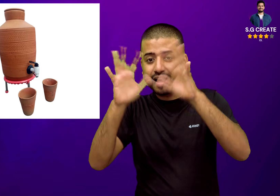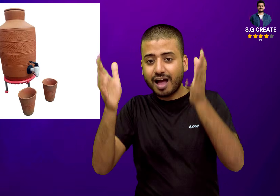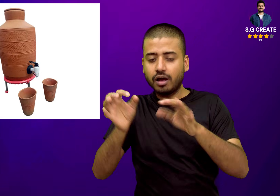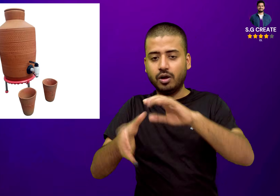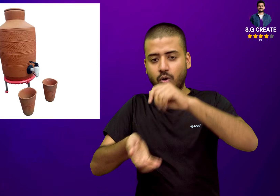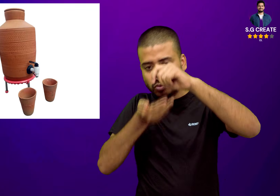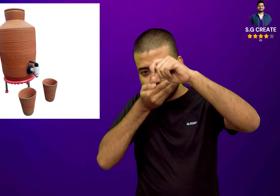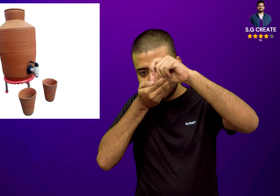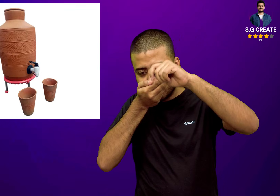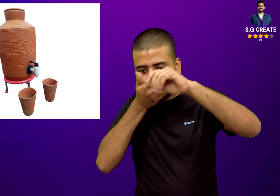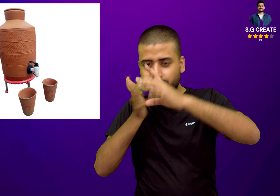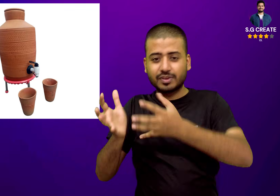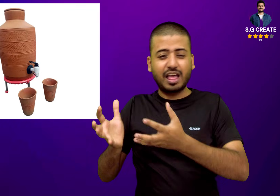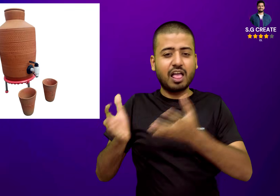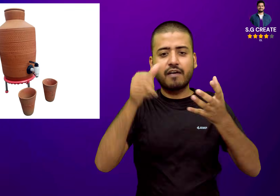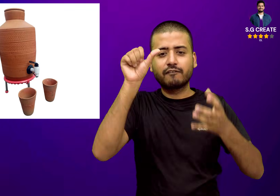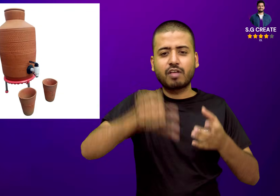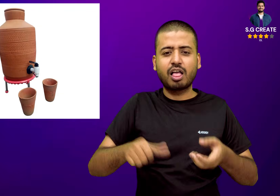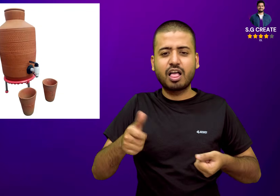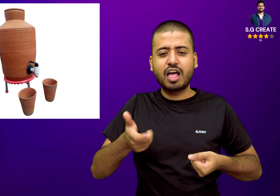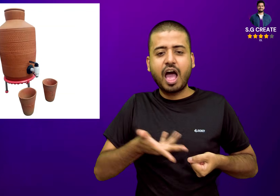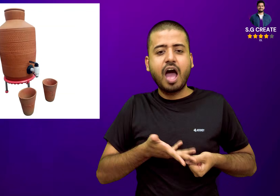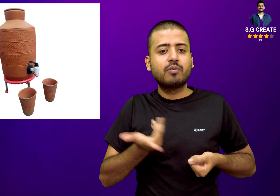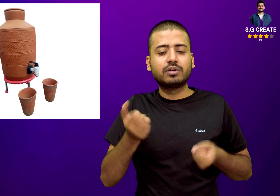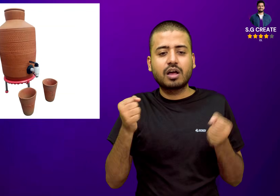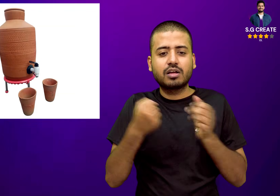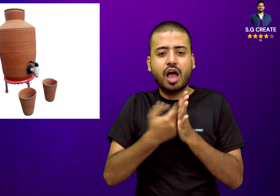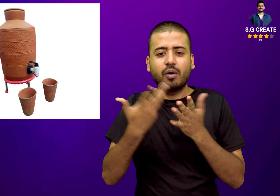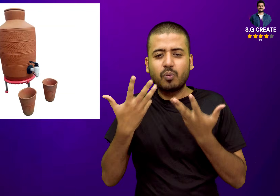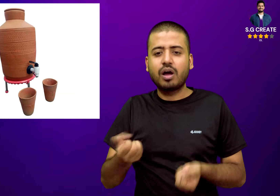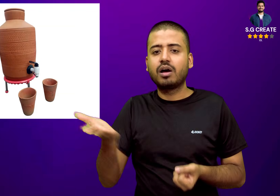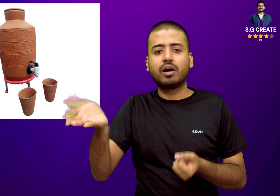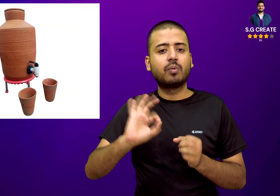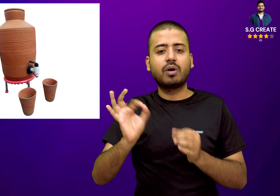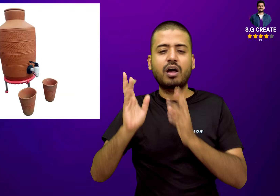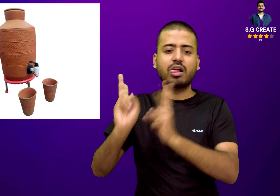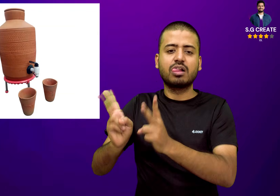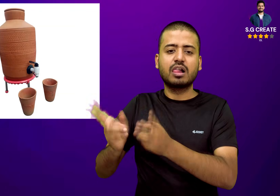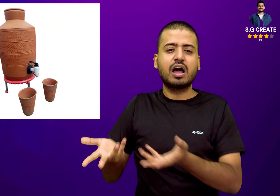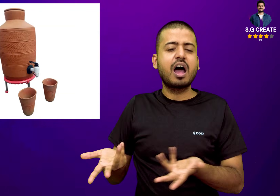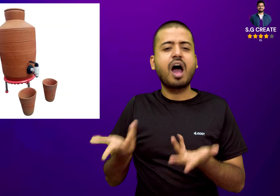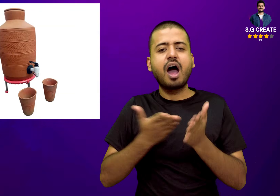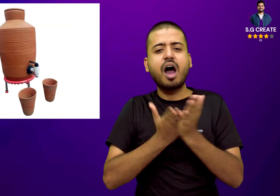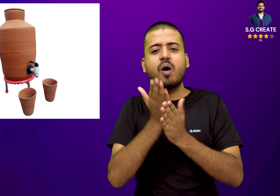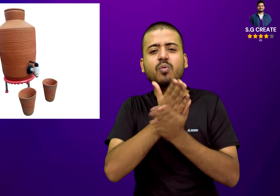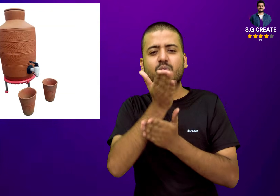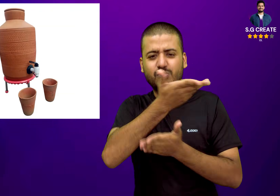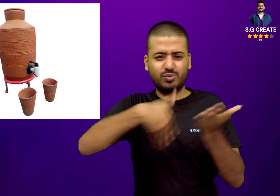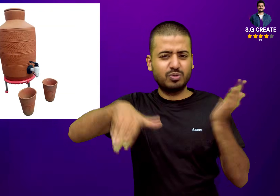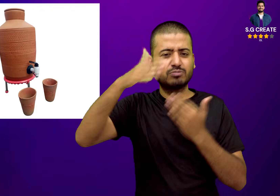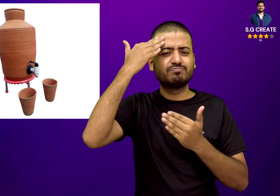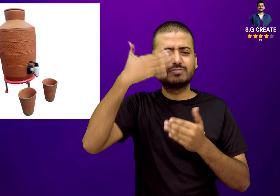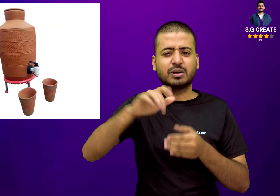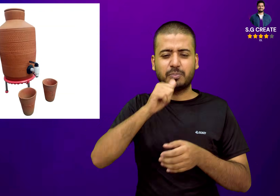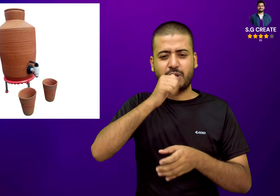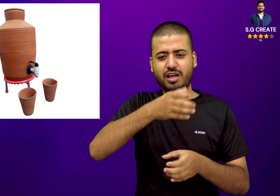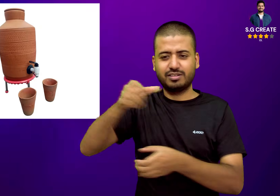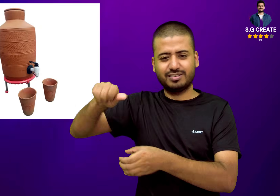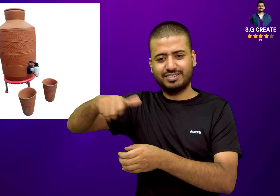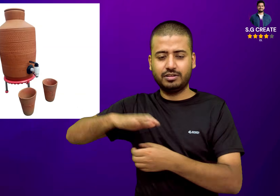rupees. How the science works: porous canvas material. The bag is made of thick, breathable canvas fabric that intentionally